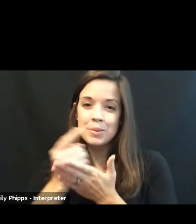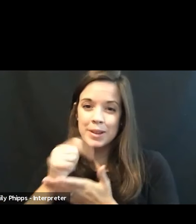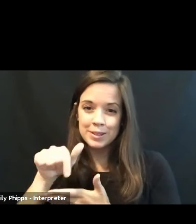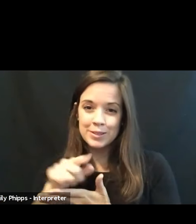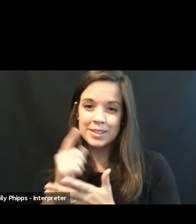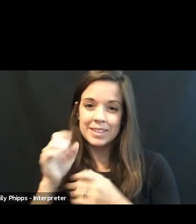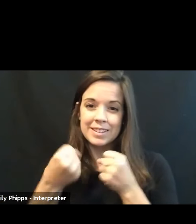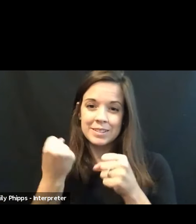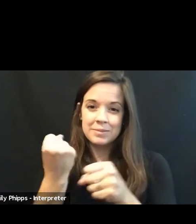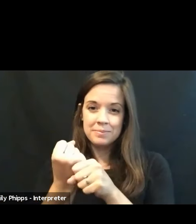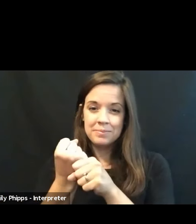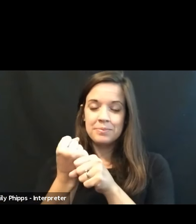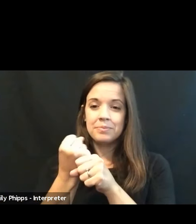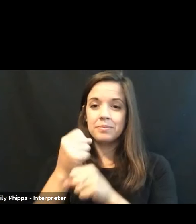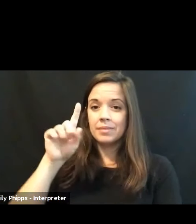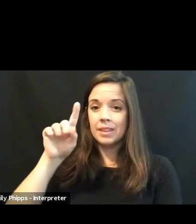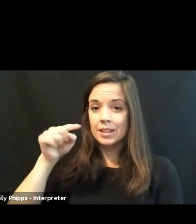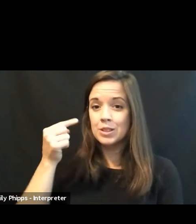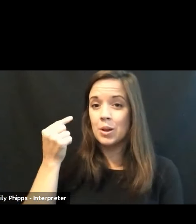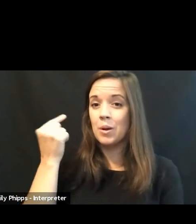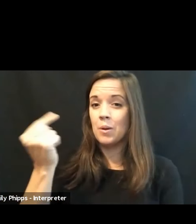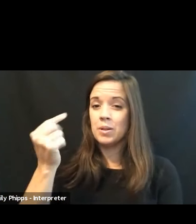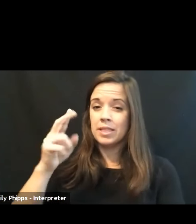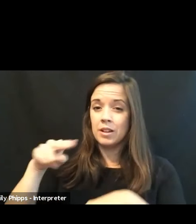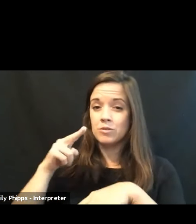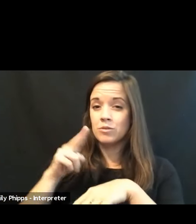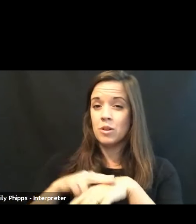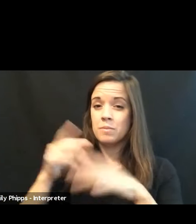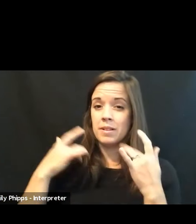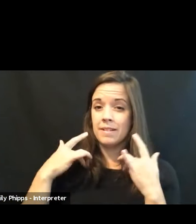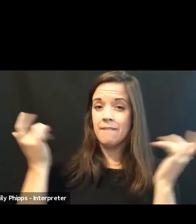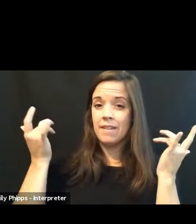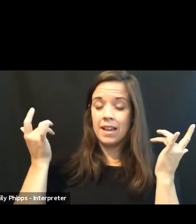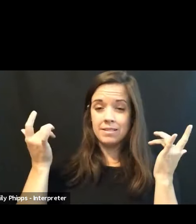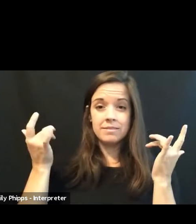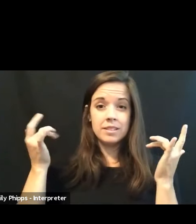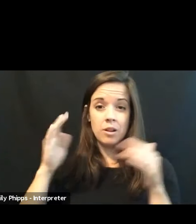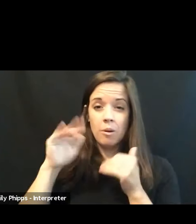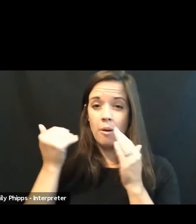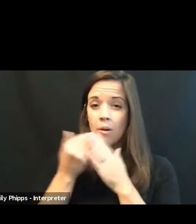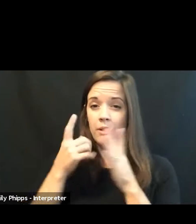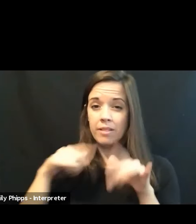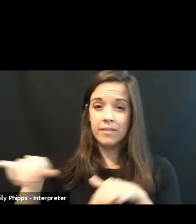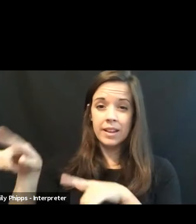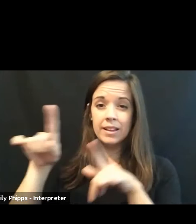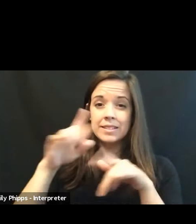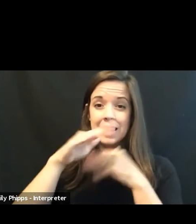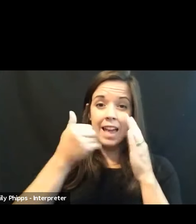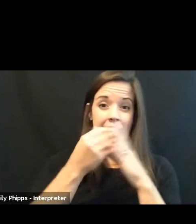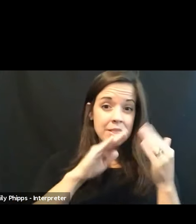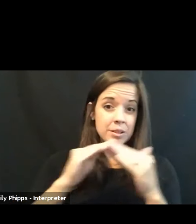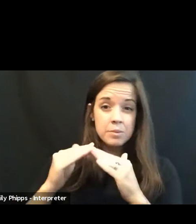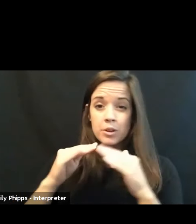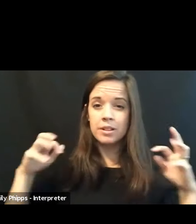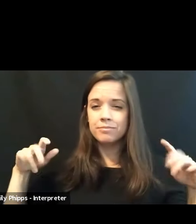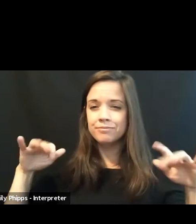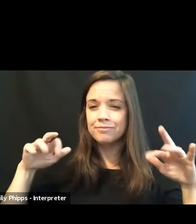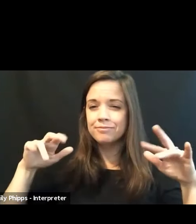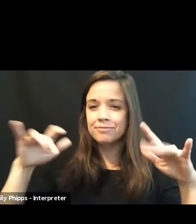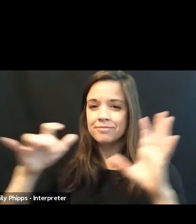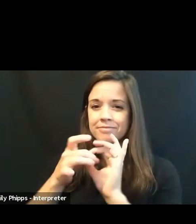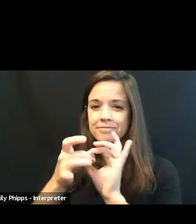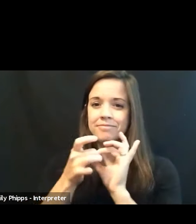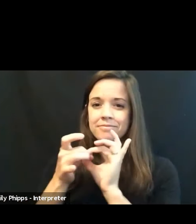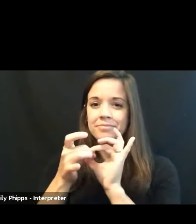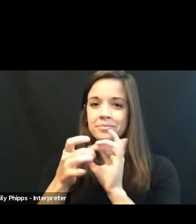It's the only regularly scheduled event that brings all of us and the local community together. Events